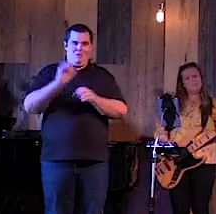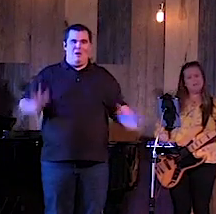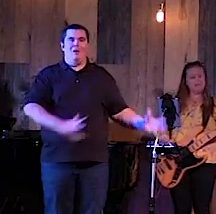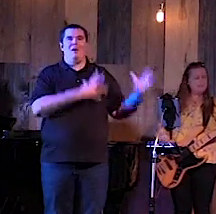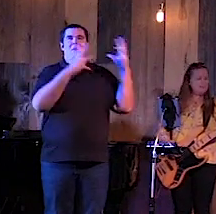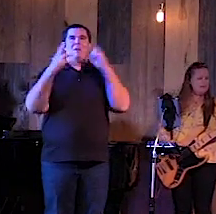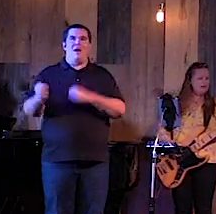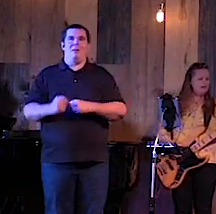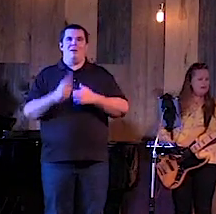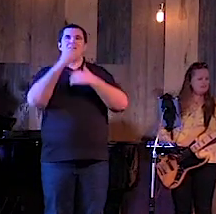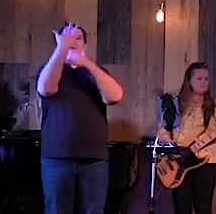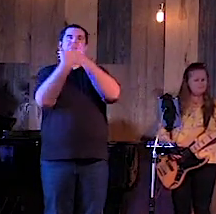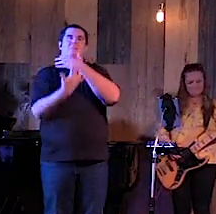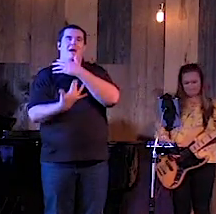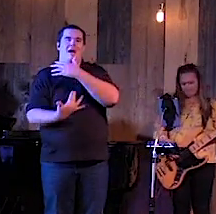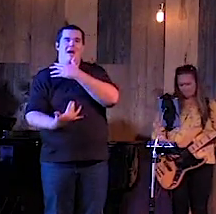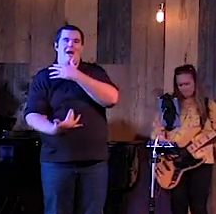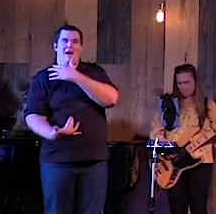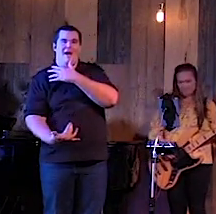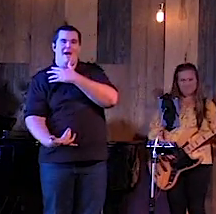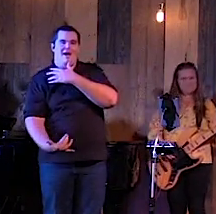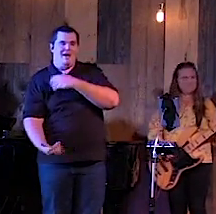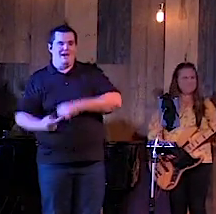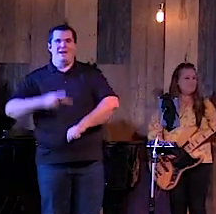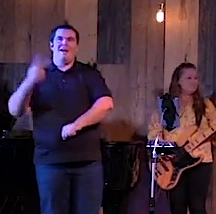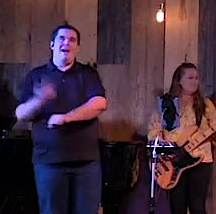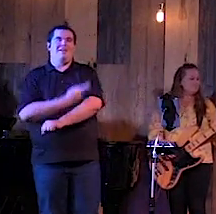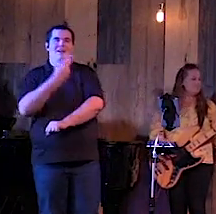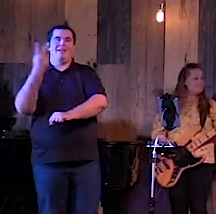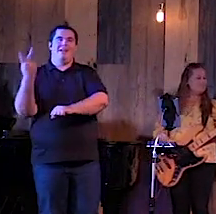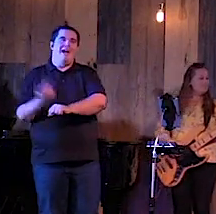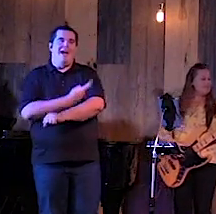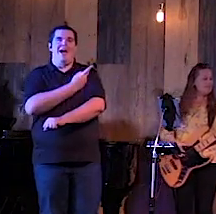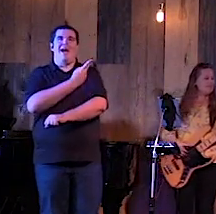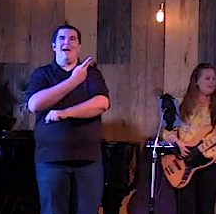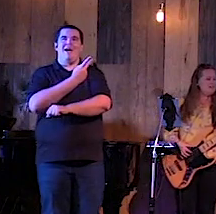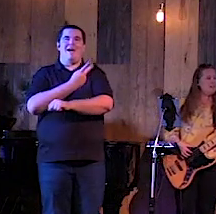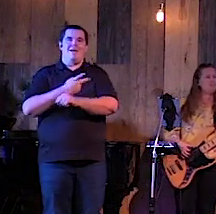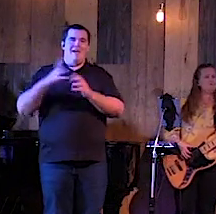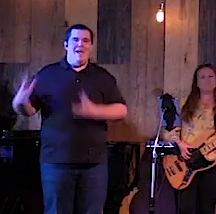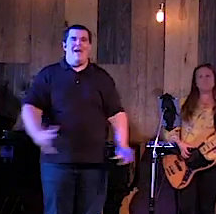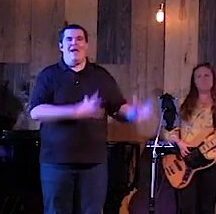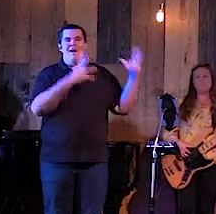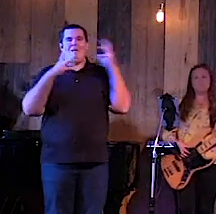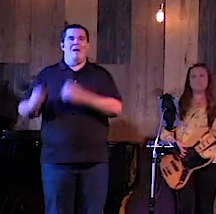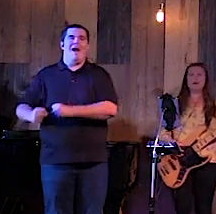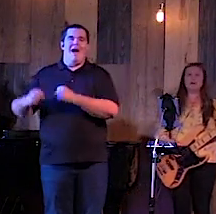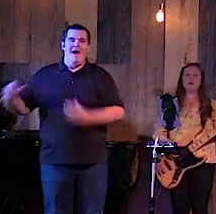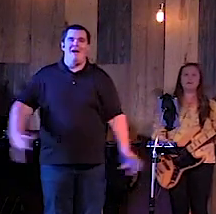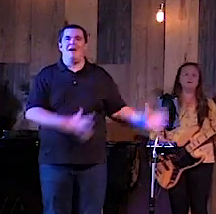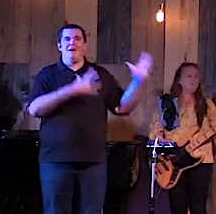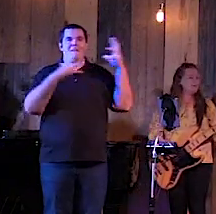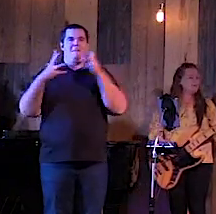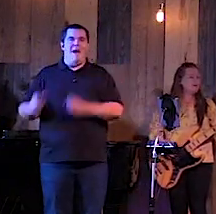power, wonder-working power in the blood of the Lamb. There is